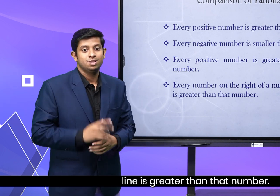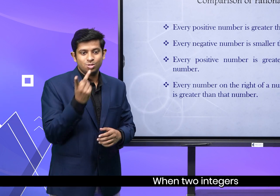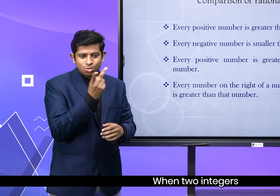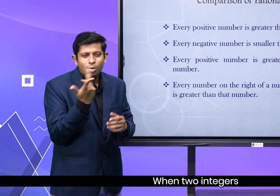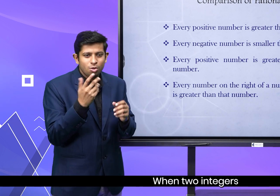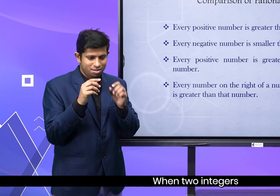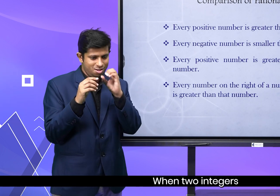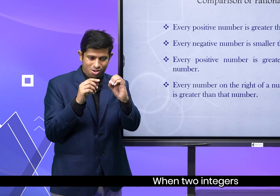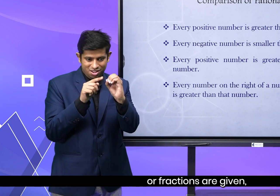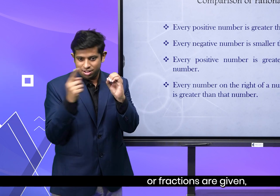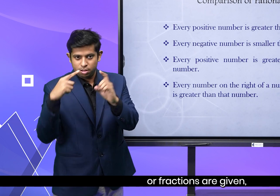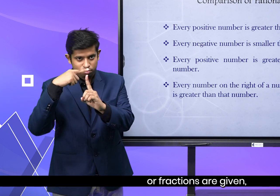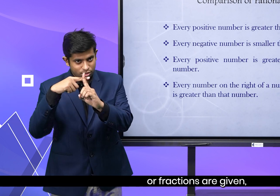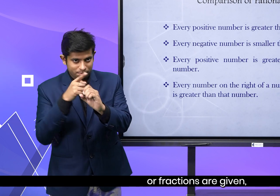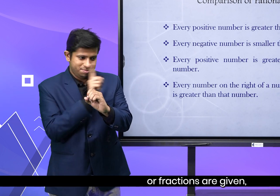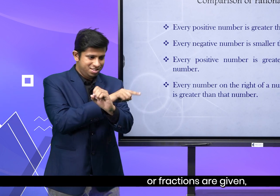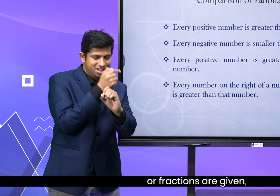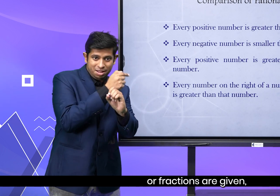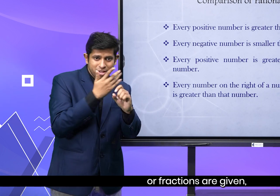When two integers or fractions are given,